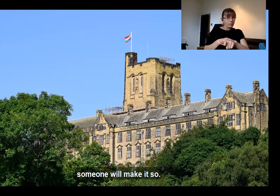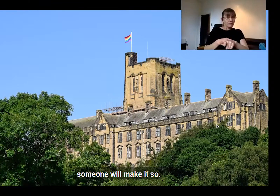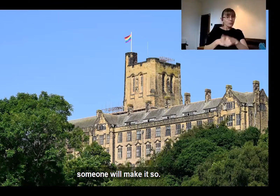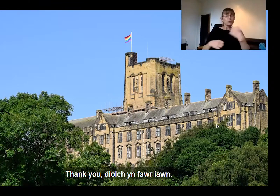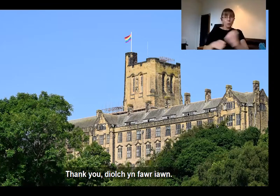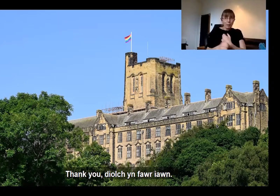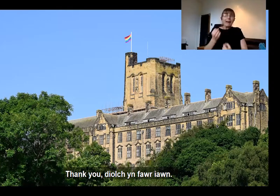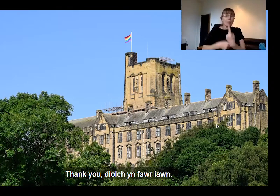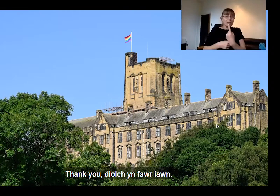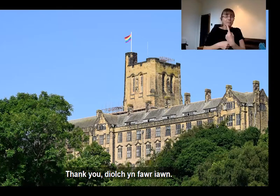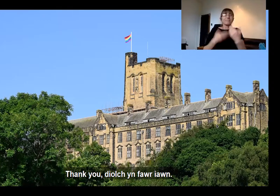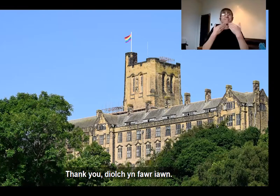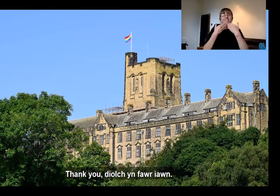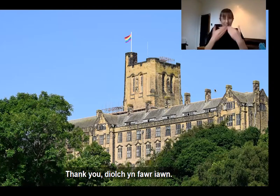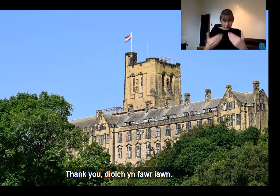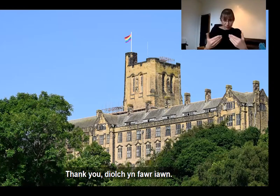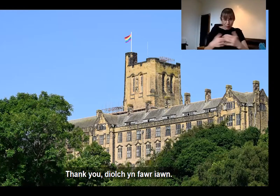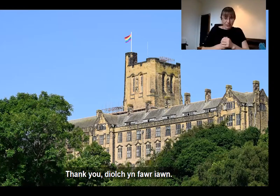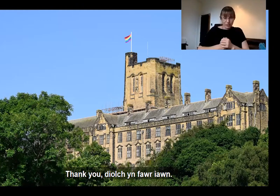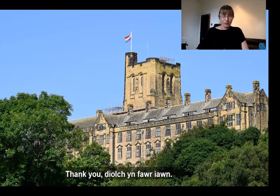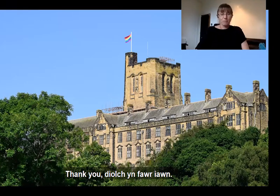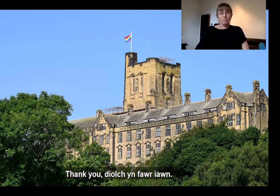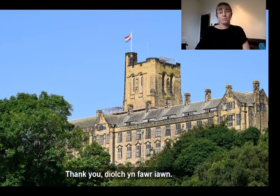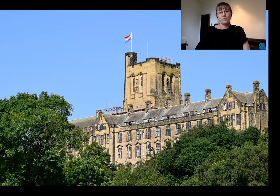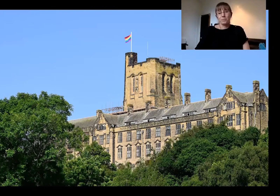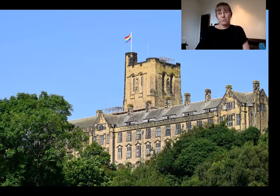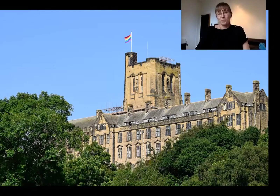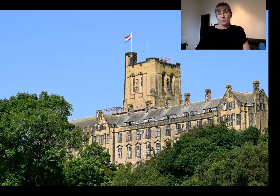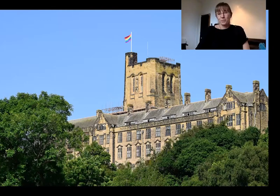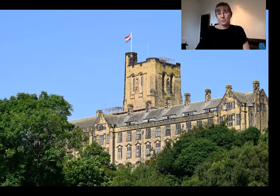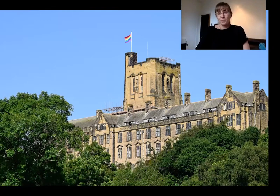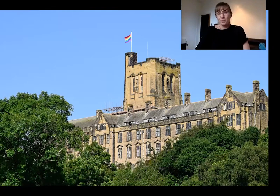so. Diolch yn fawr iawn i chi gyd. Thank you.